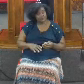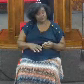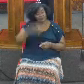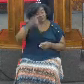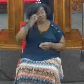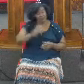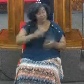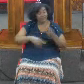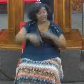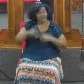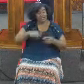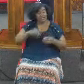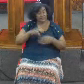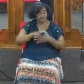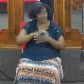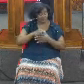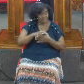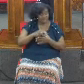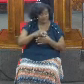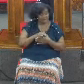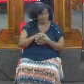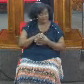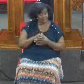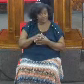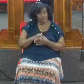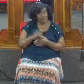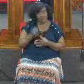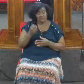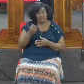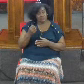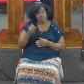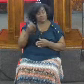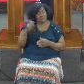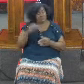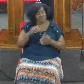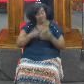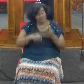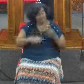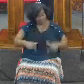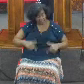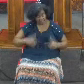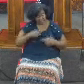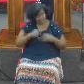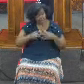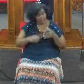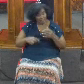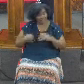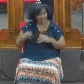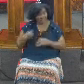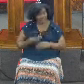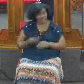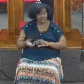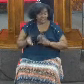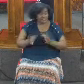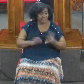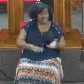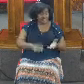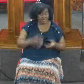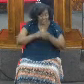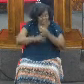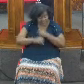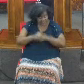God came in the flesh, dwelled among us, died,